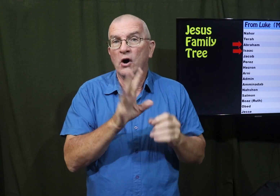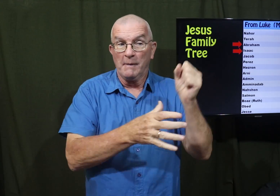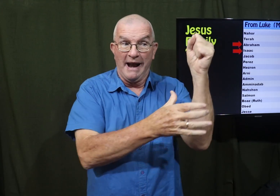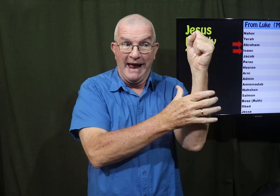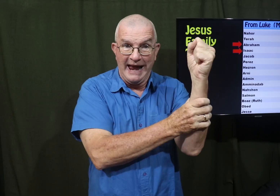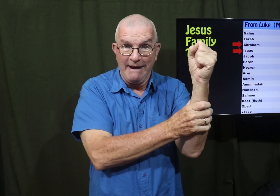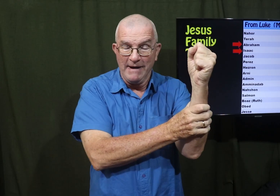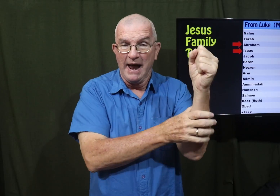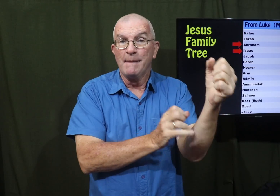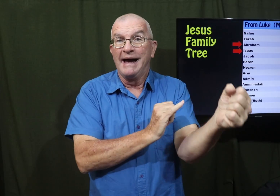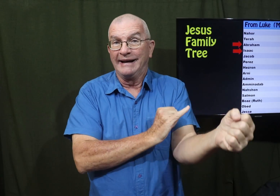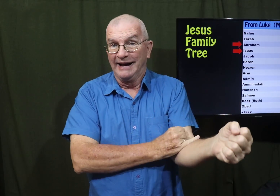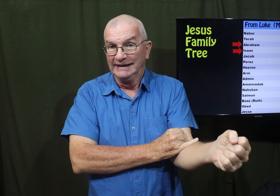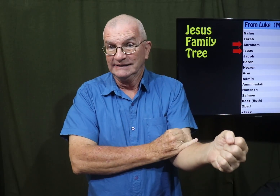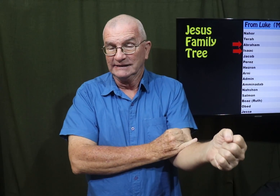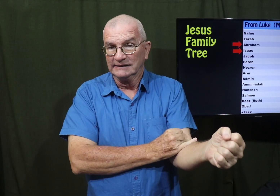talk about Abraham, Isaac,